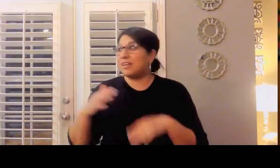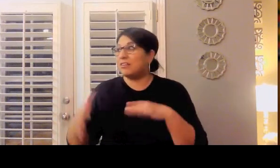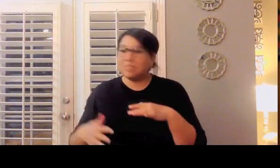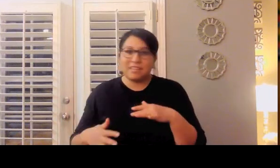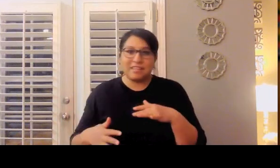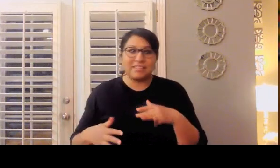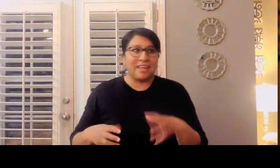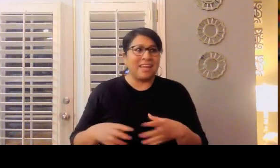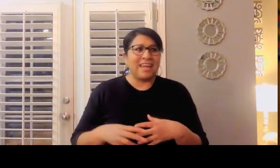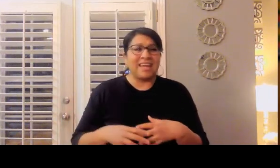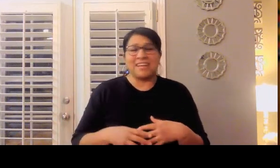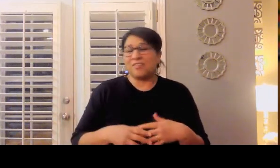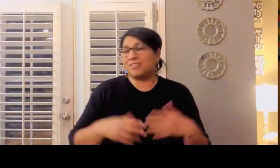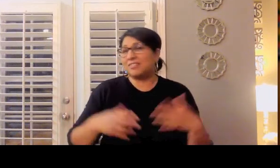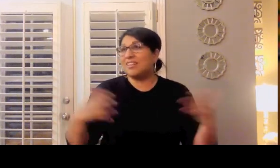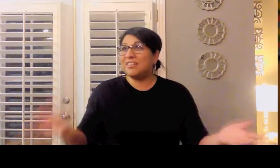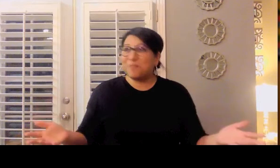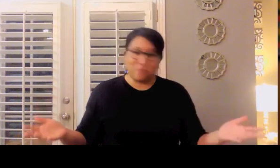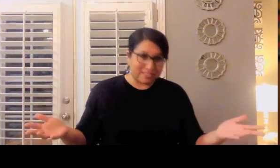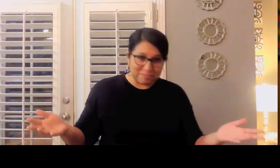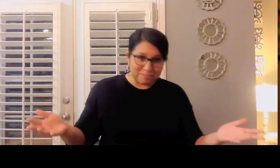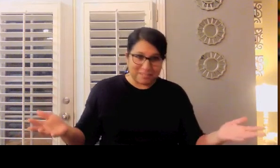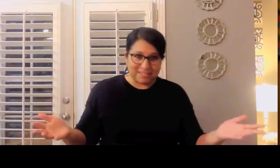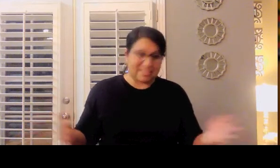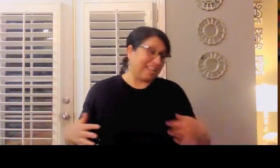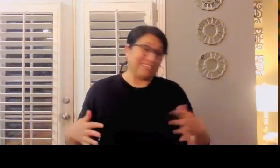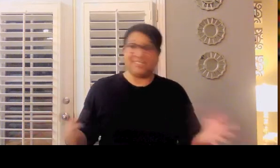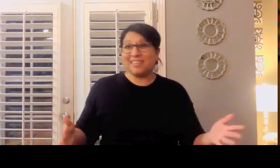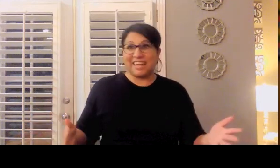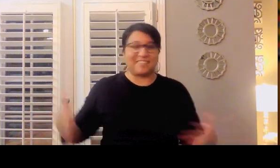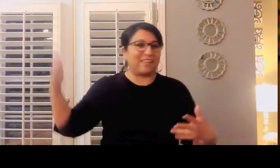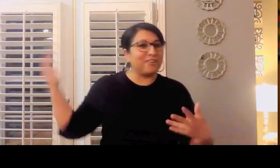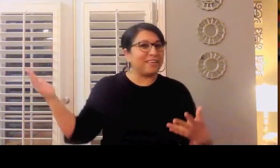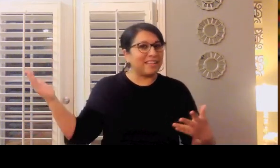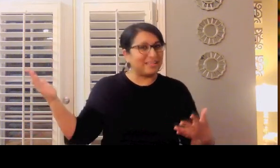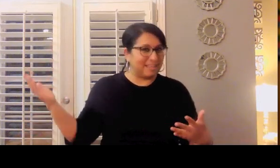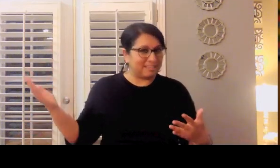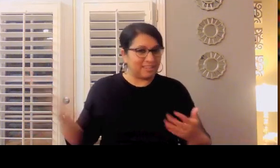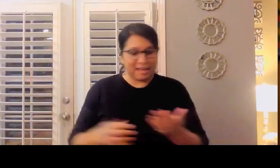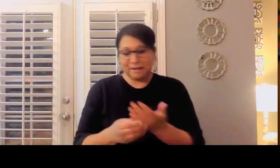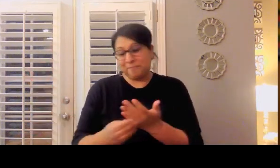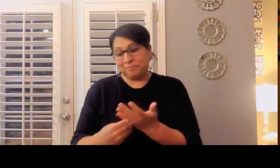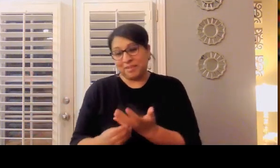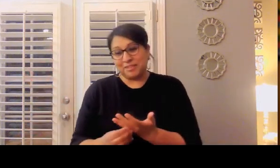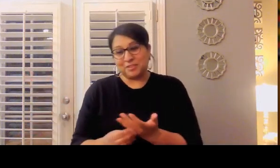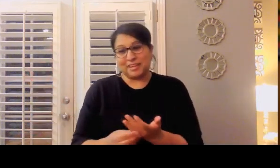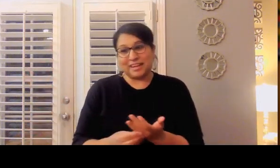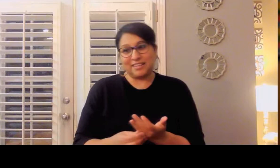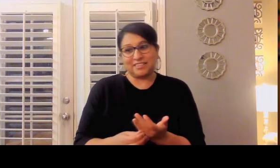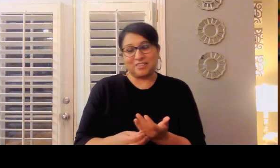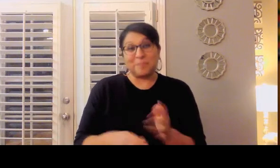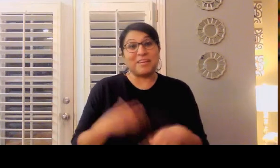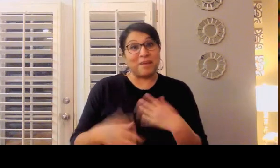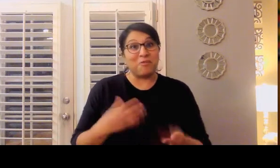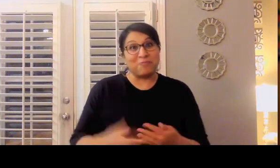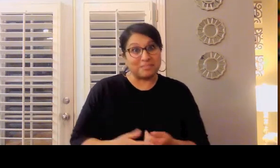videos, how to do things. And I tried a ton of different recipes that I didn't like because I couldn't get that taste that I had. Mm-hmm. So then I kind of just